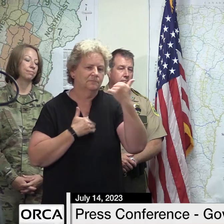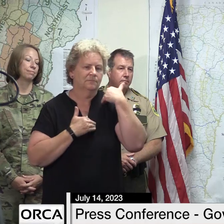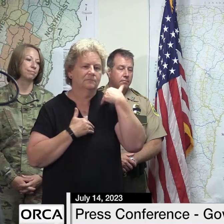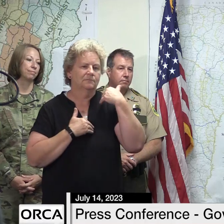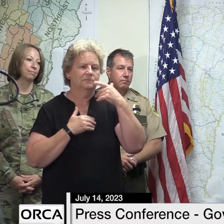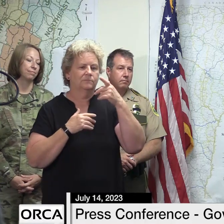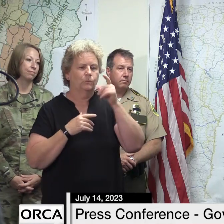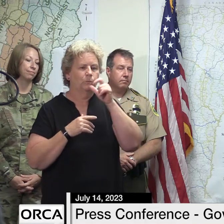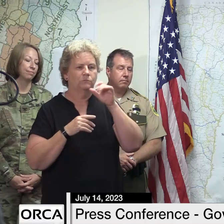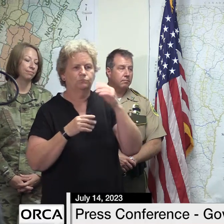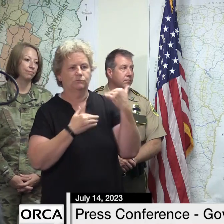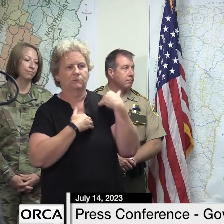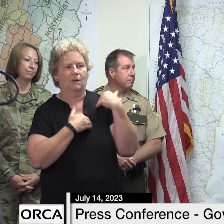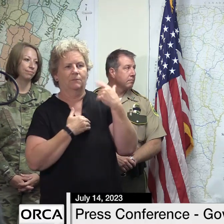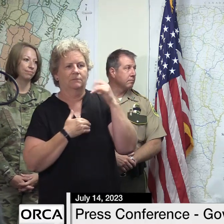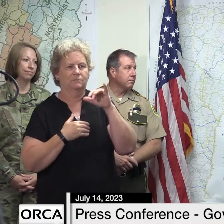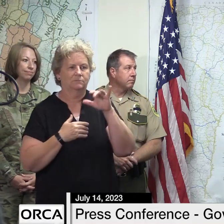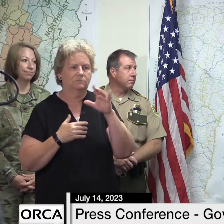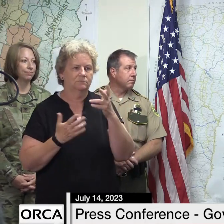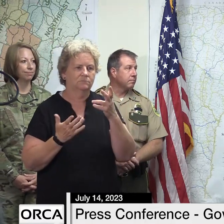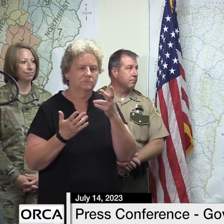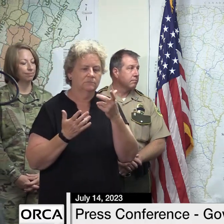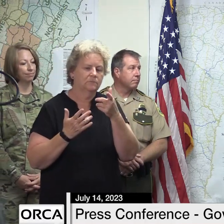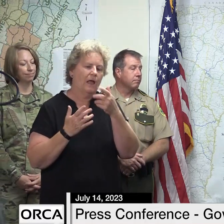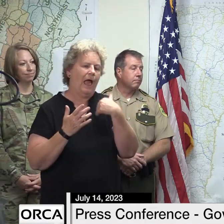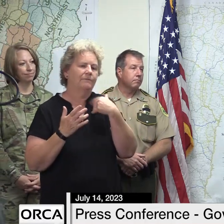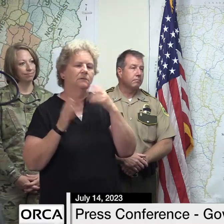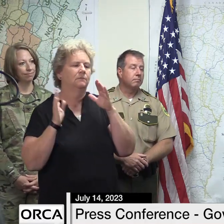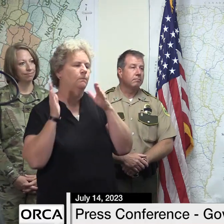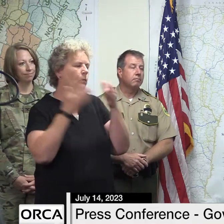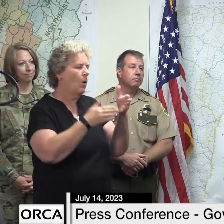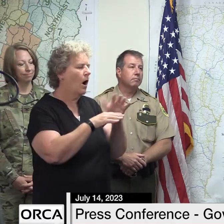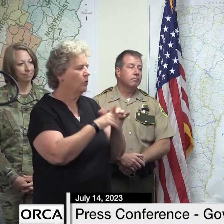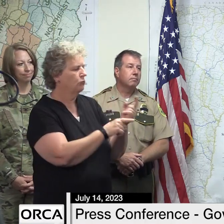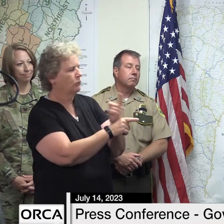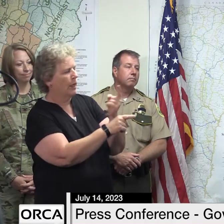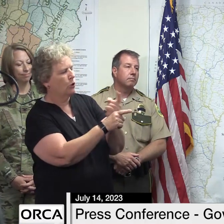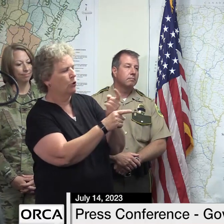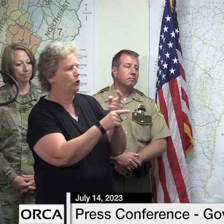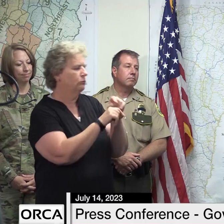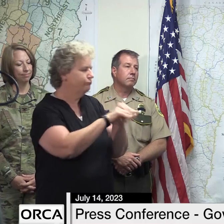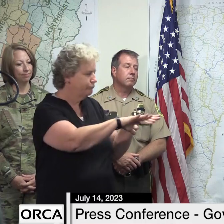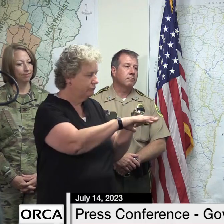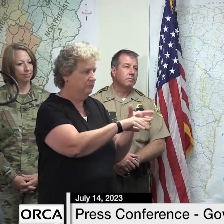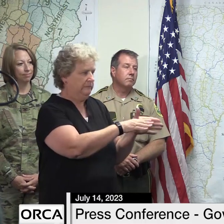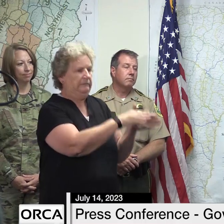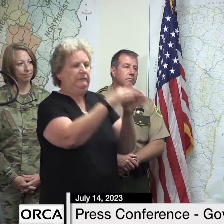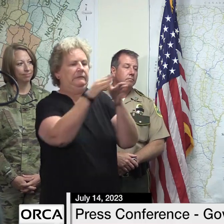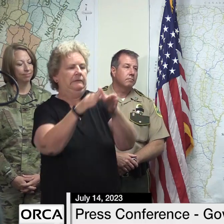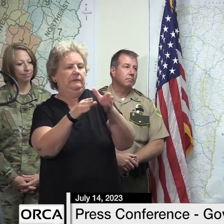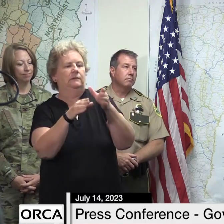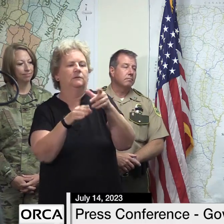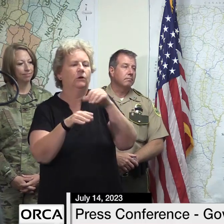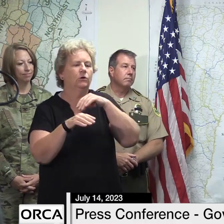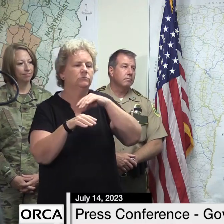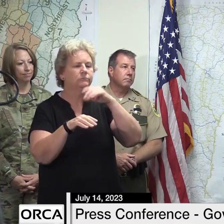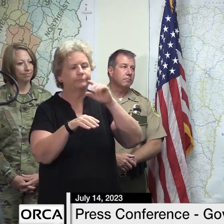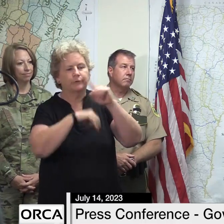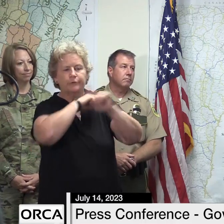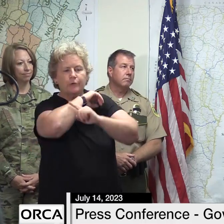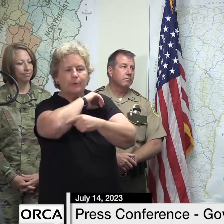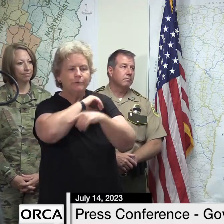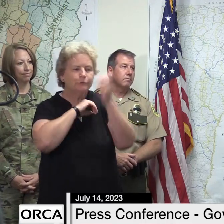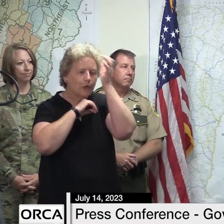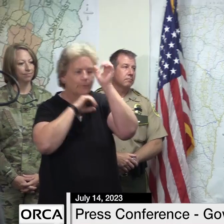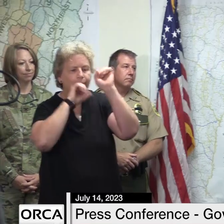from normal operating procedures are identified and repaired every single day. So I would imagine